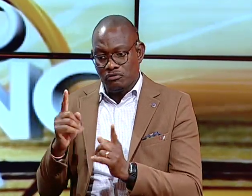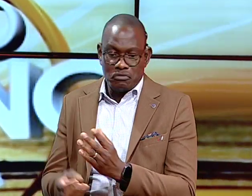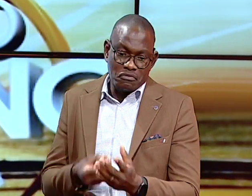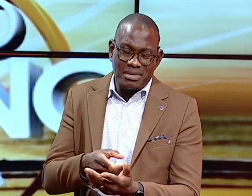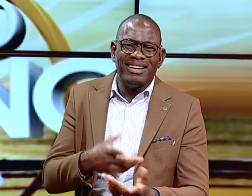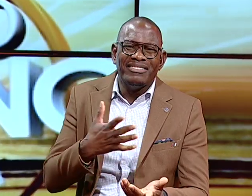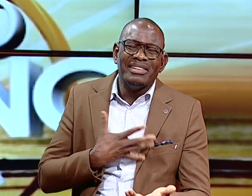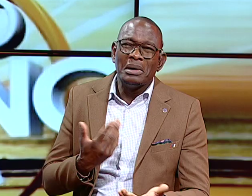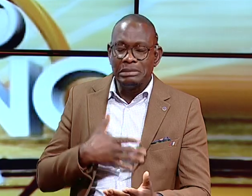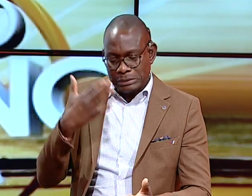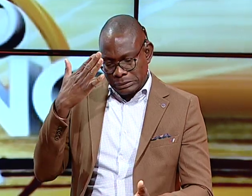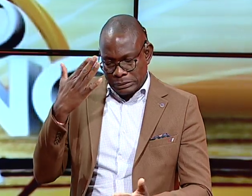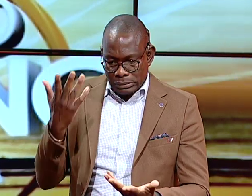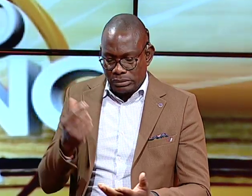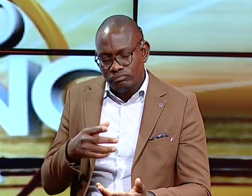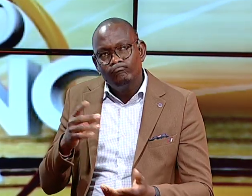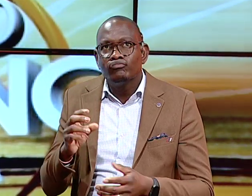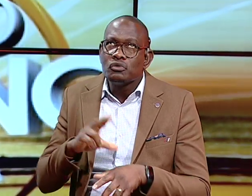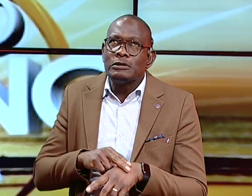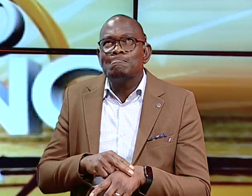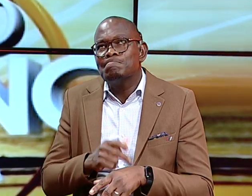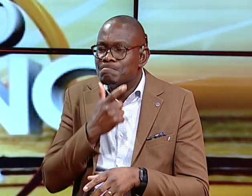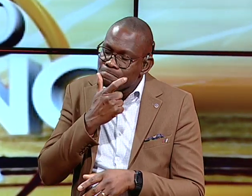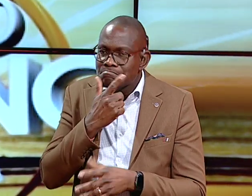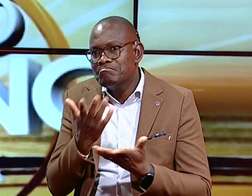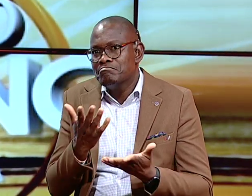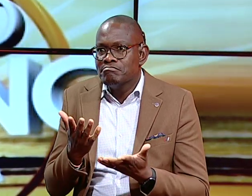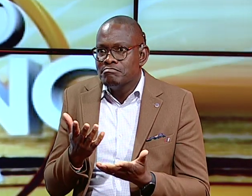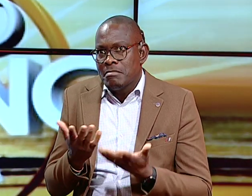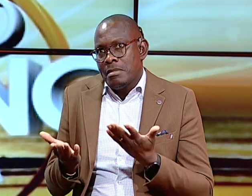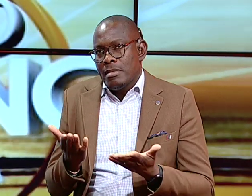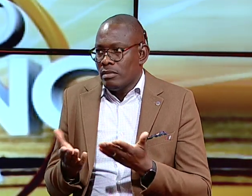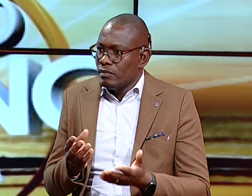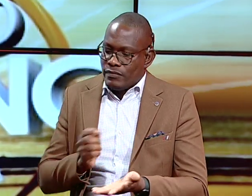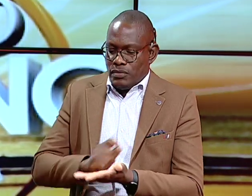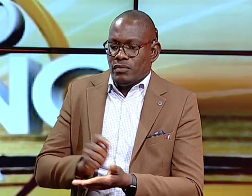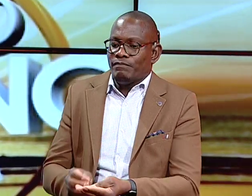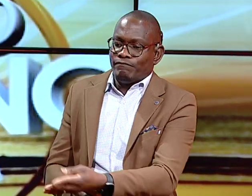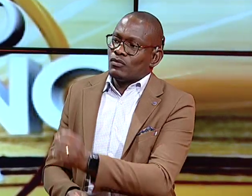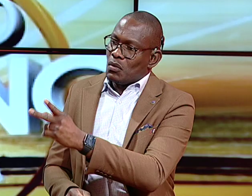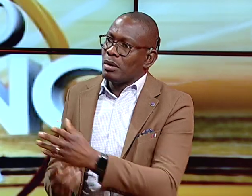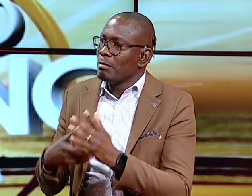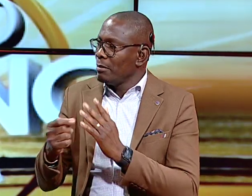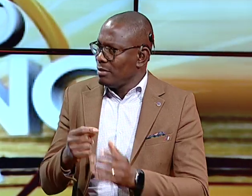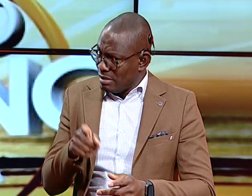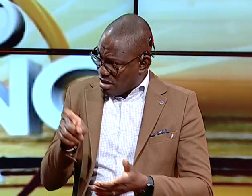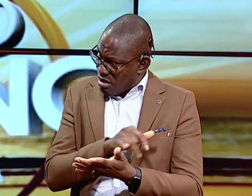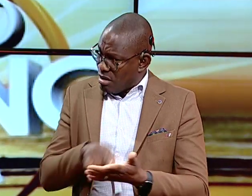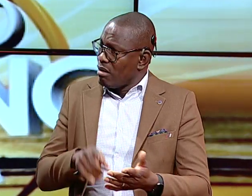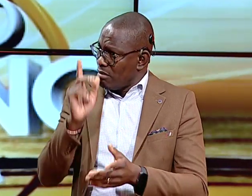there's no communication. Yes. So we need to make sure that there is access mm-hmm. in terms of